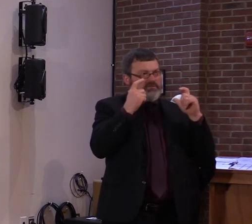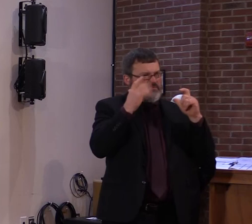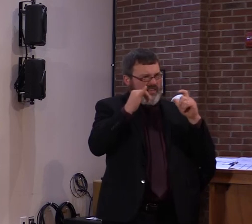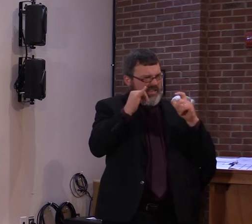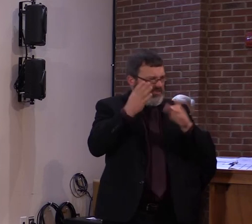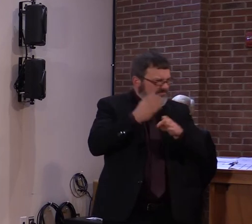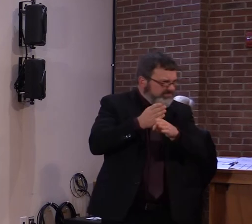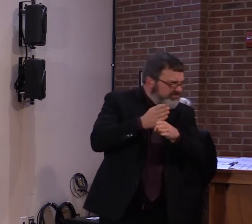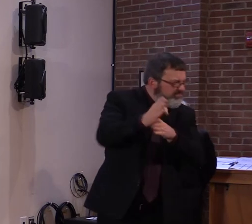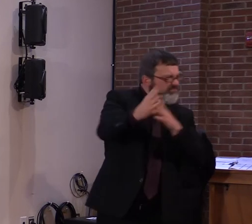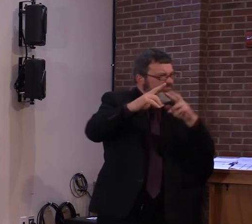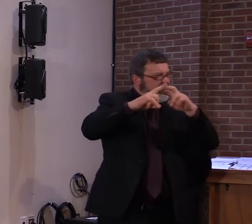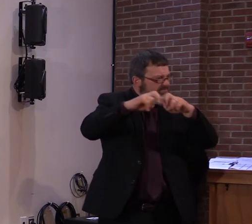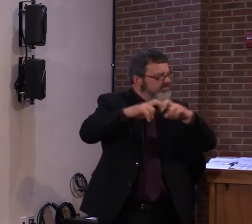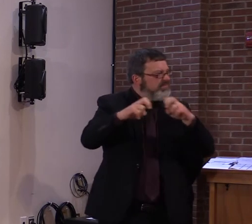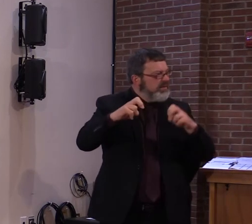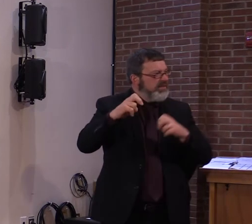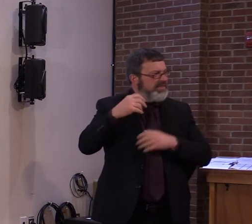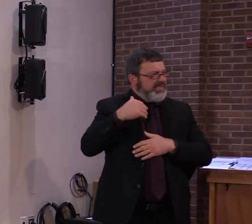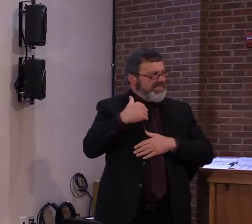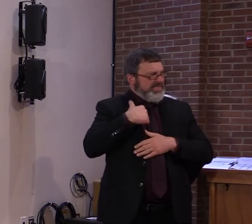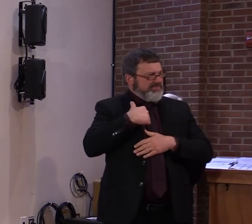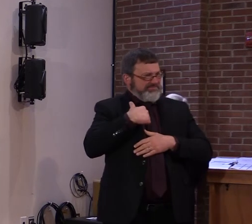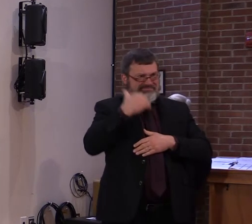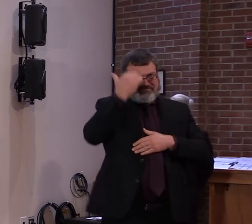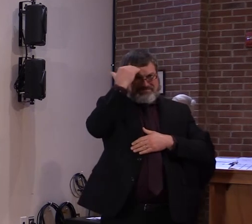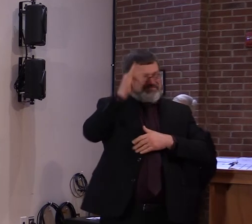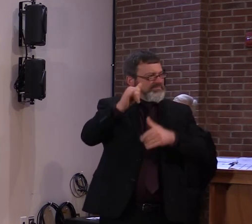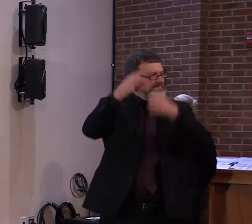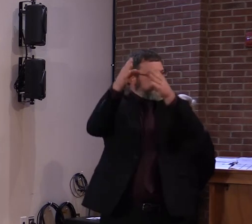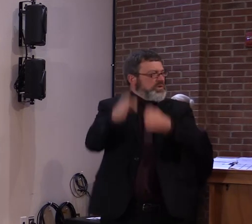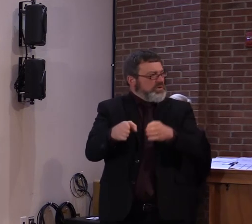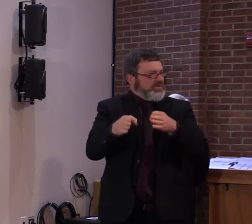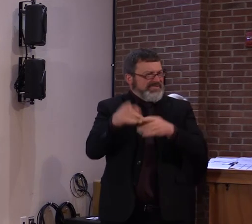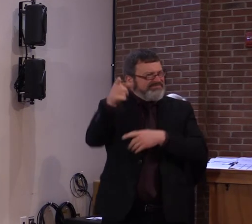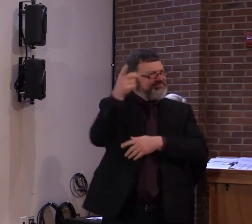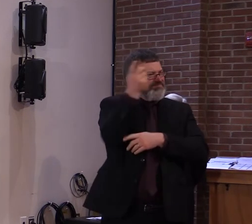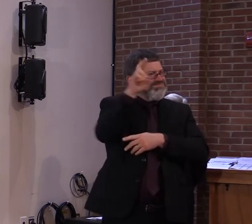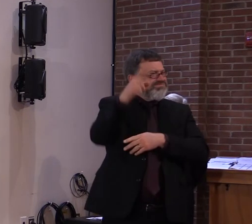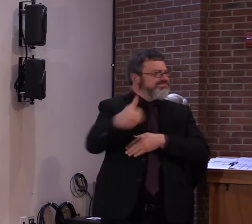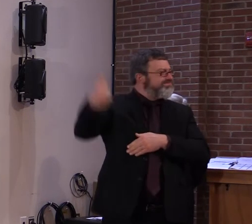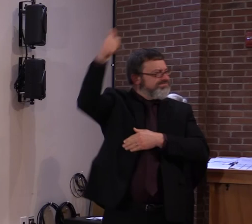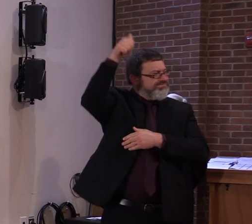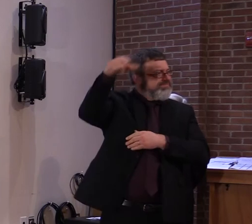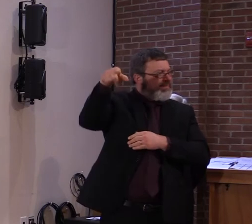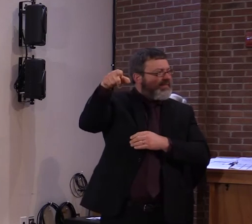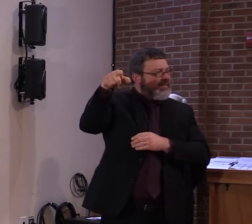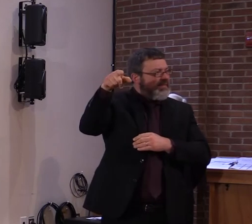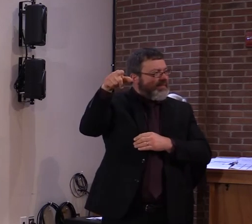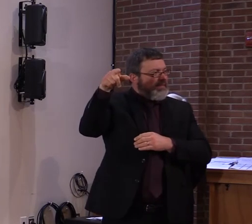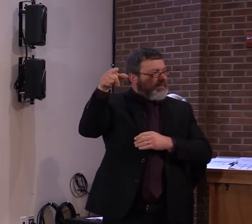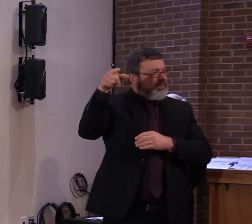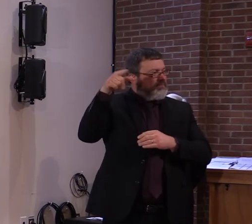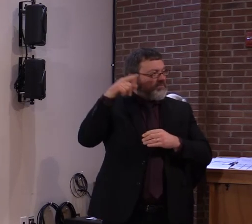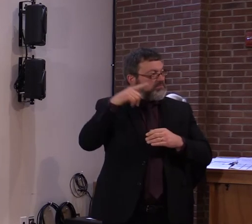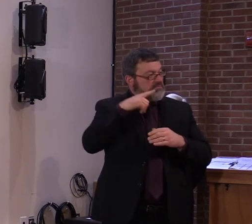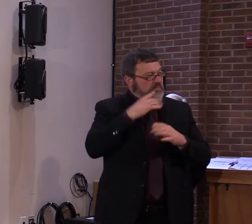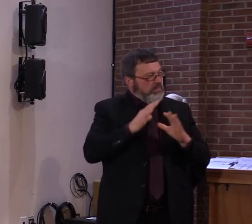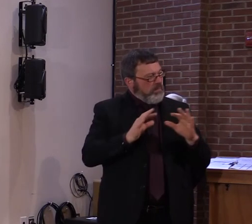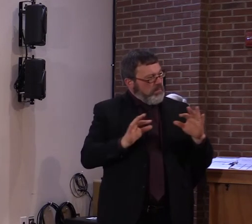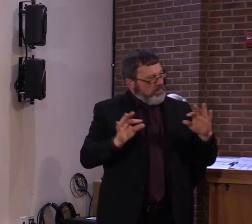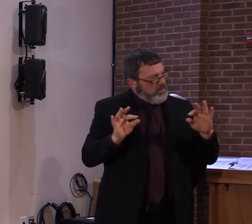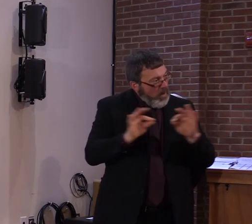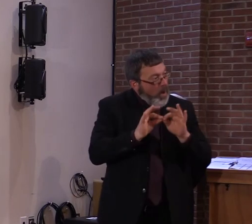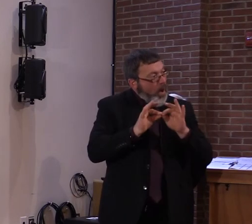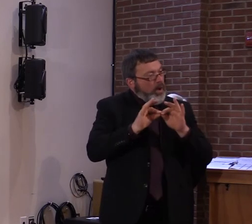the editor-in-chief. Her comment was that she felt it was an important study to publish, not necessarily